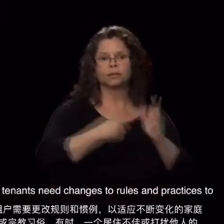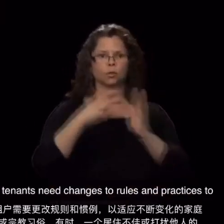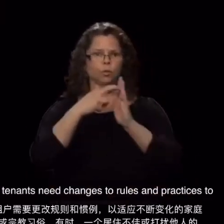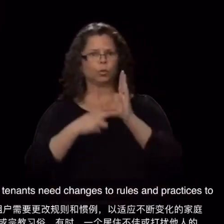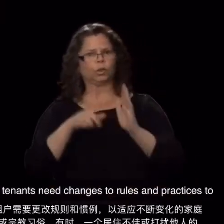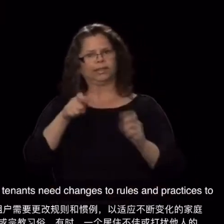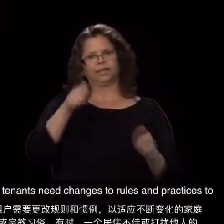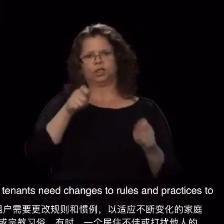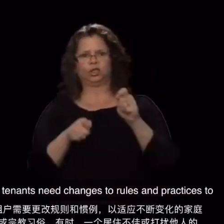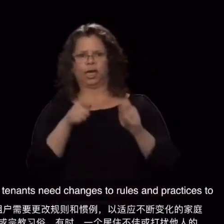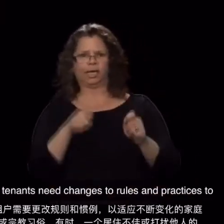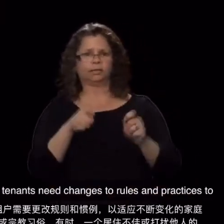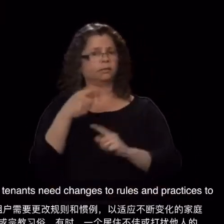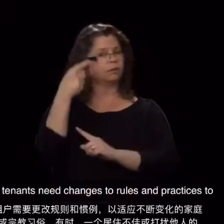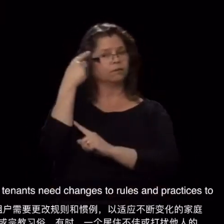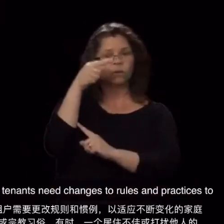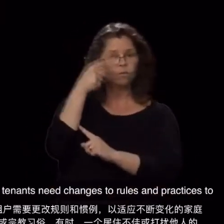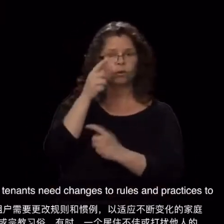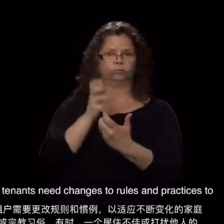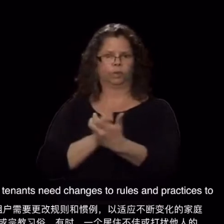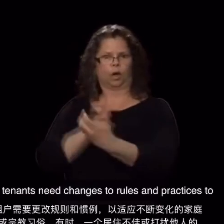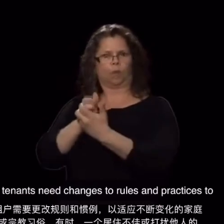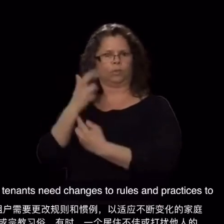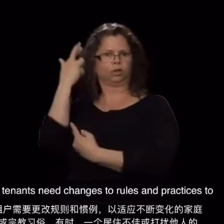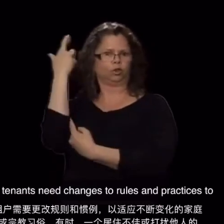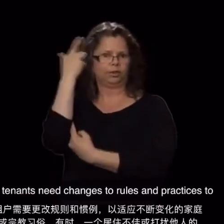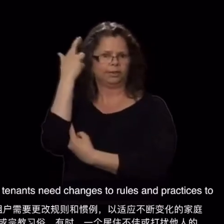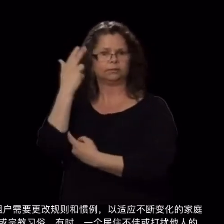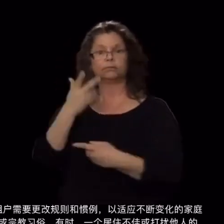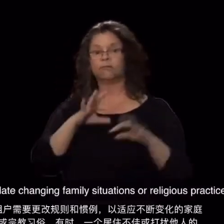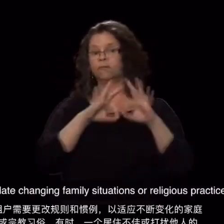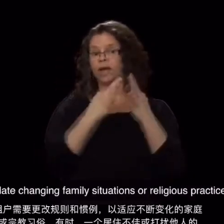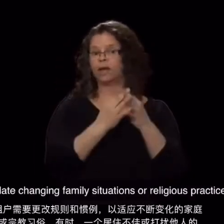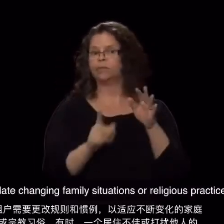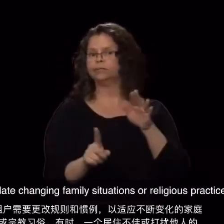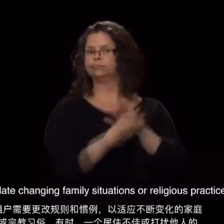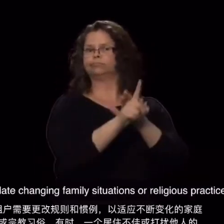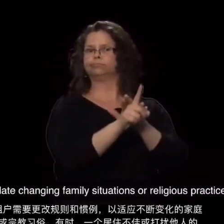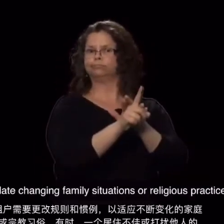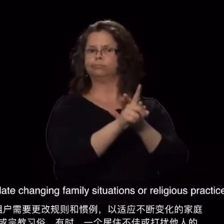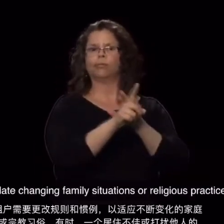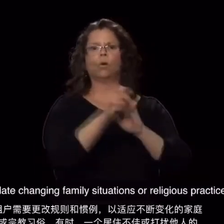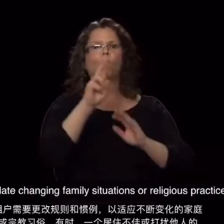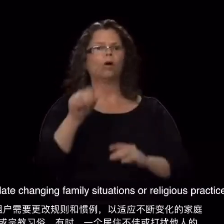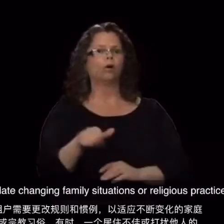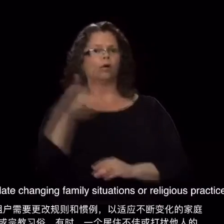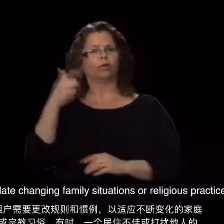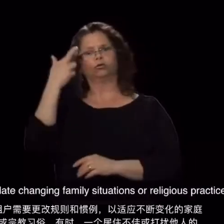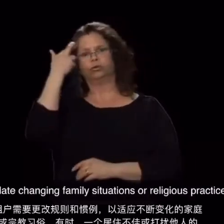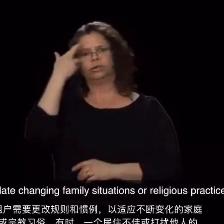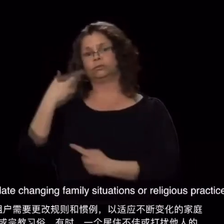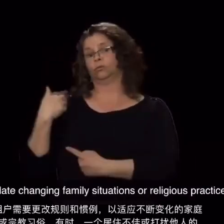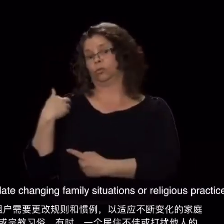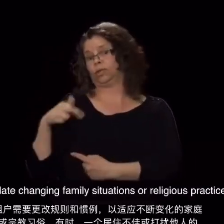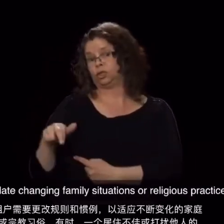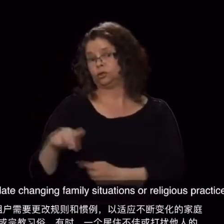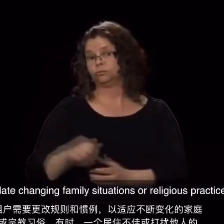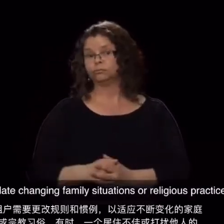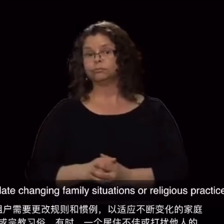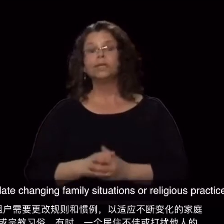Some tenants need changes to rules and practices to accommodate changing family situations or religious